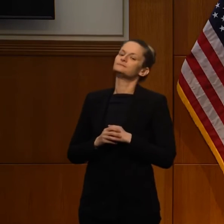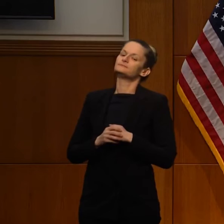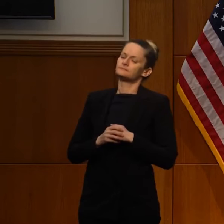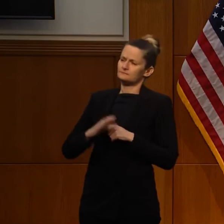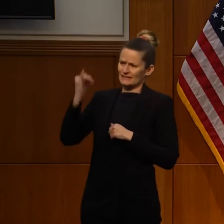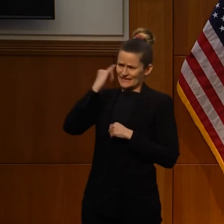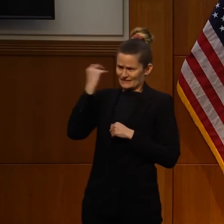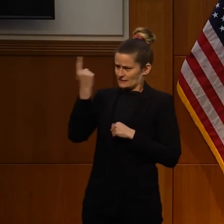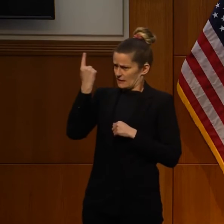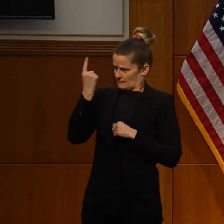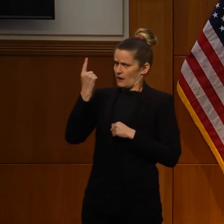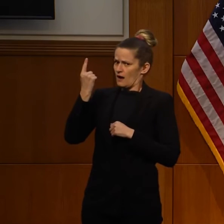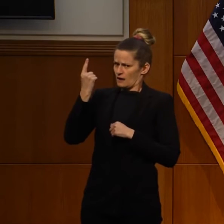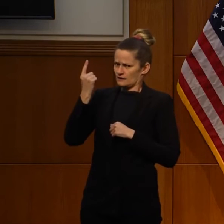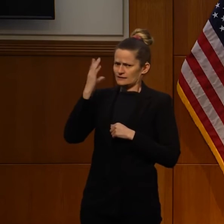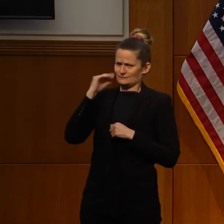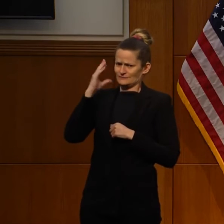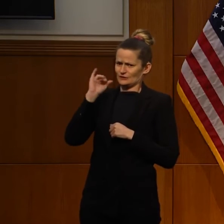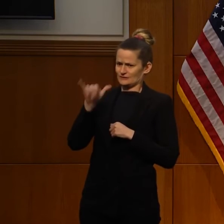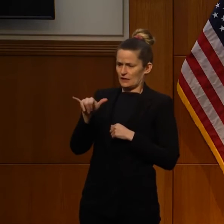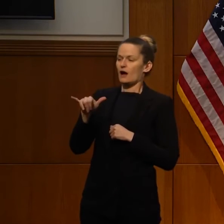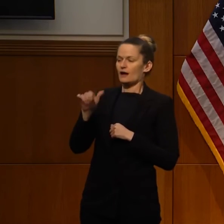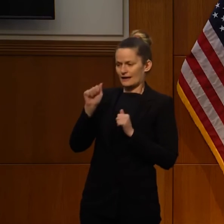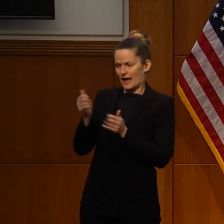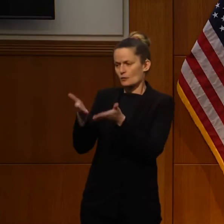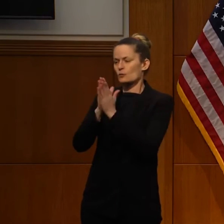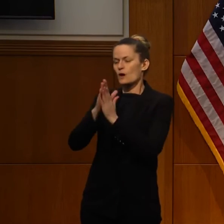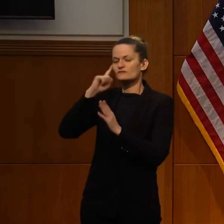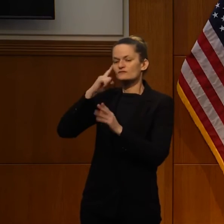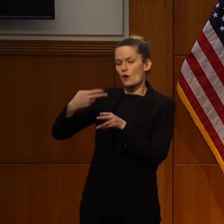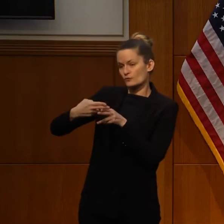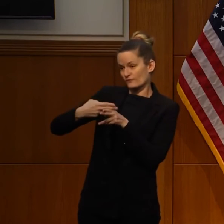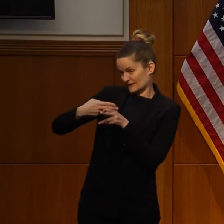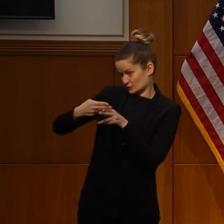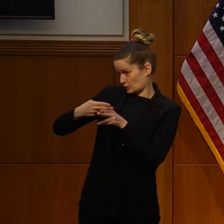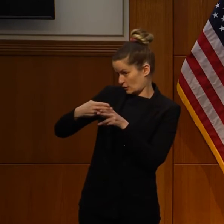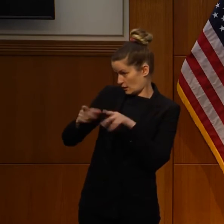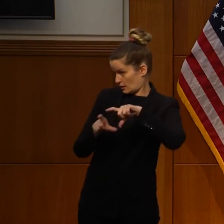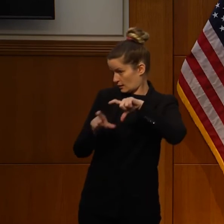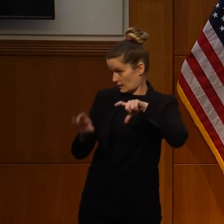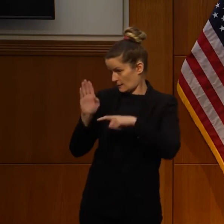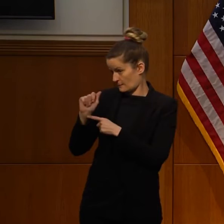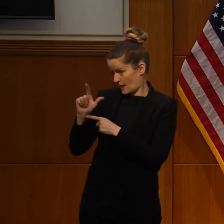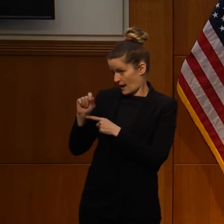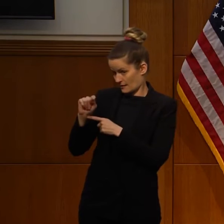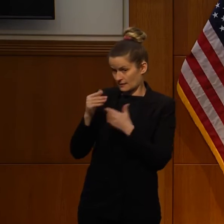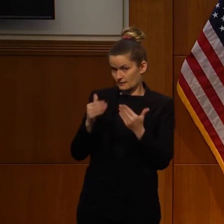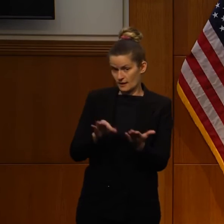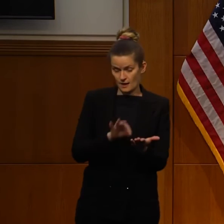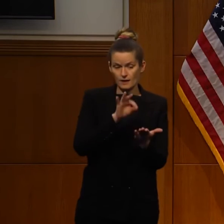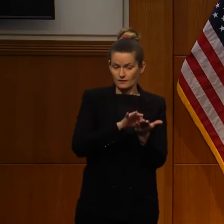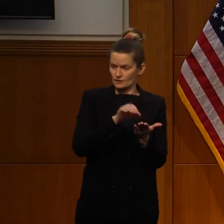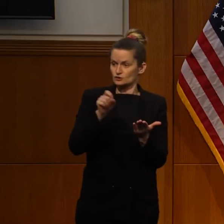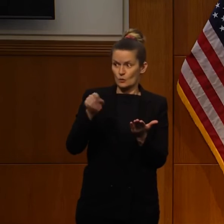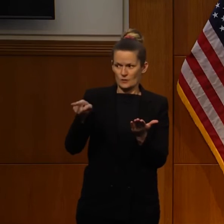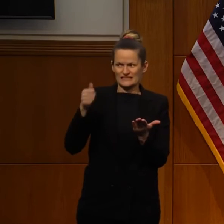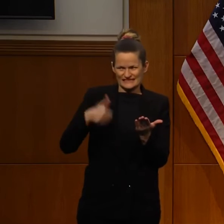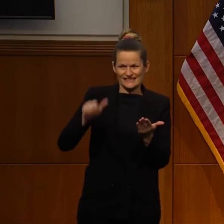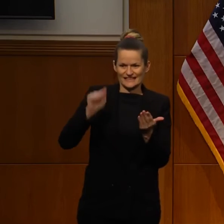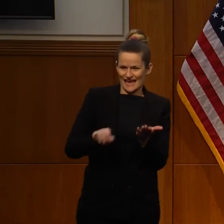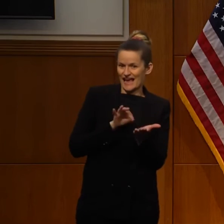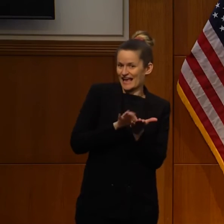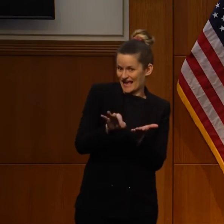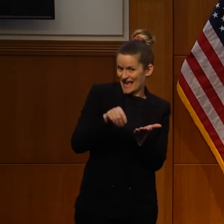they can vote a provisional ballot, and that is a way for them to have their vote potentially counted by the electoral board when they